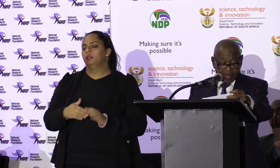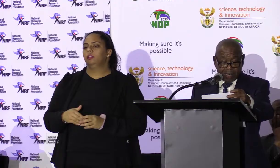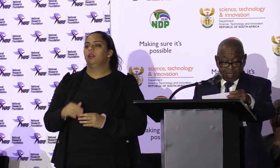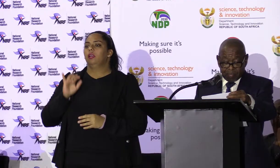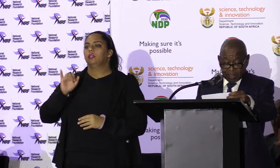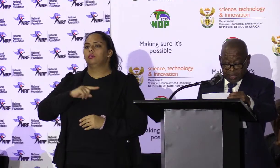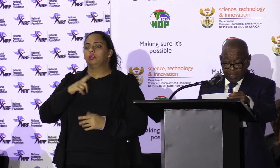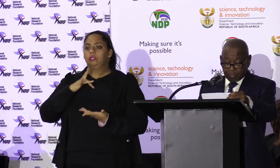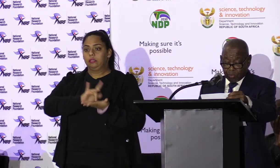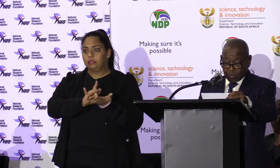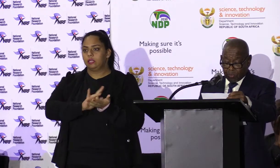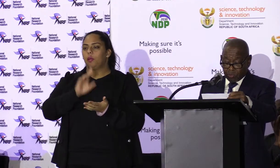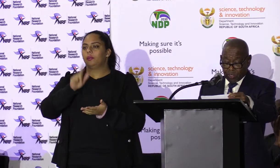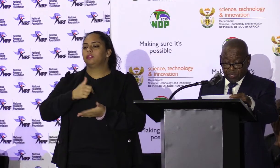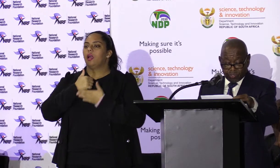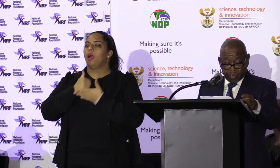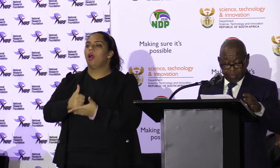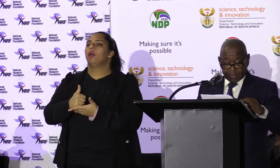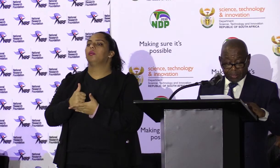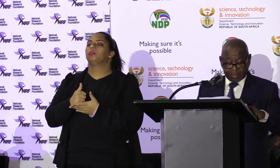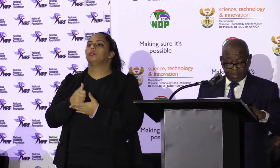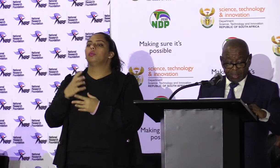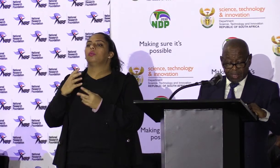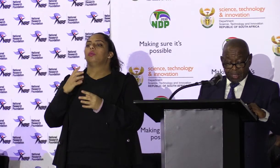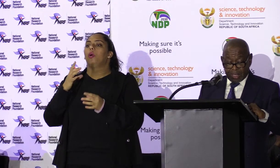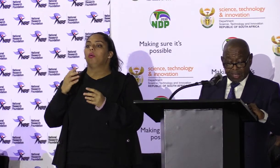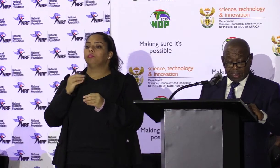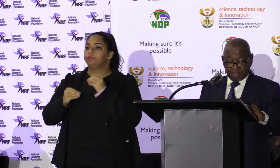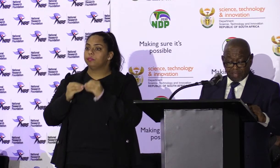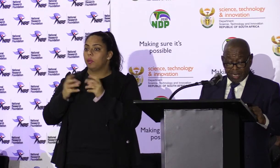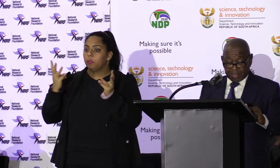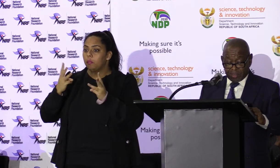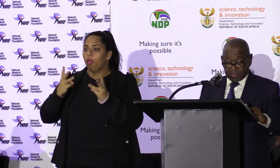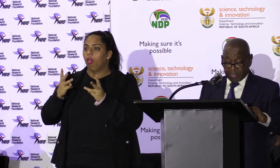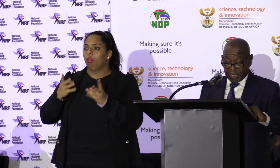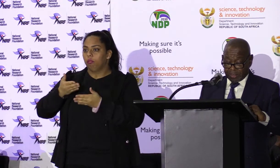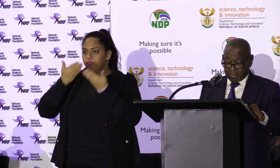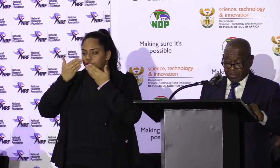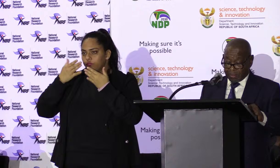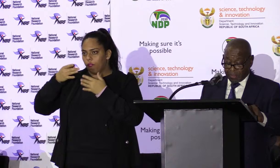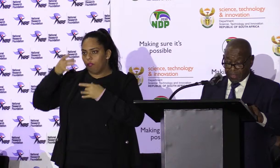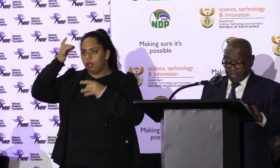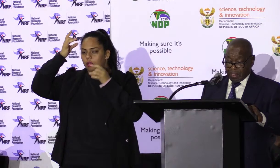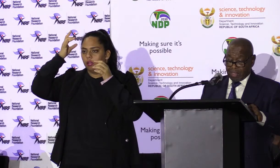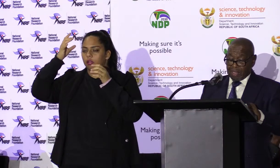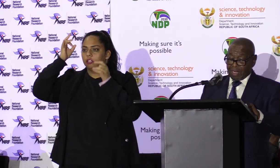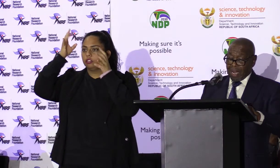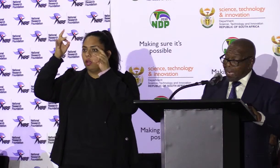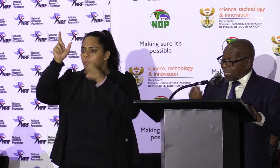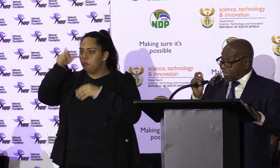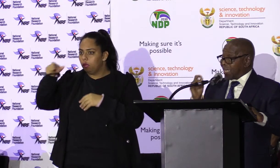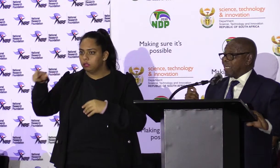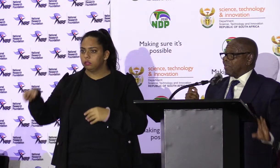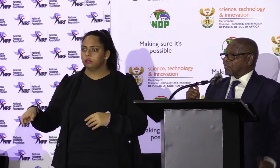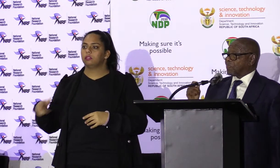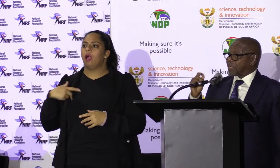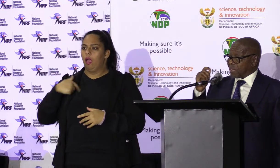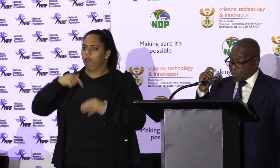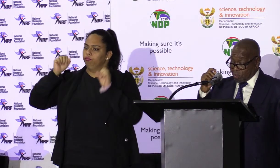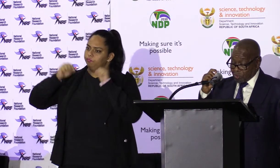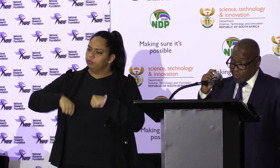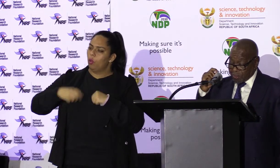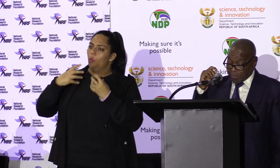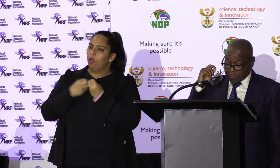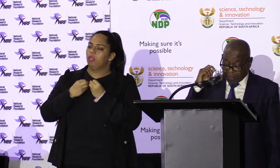this center must help to produce astronomers and other variety of scientists. I agree